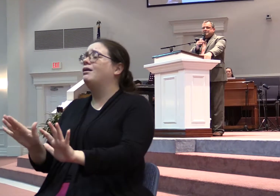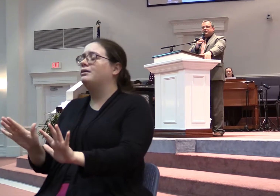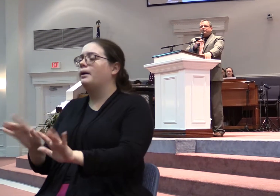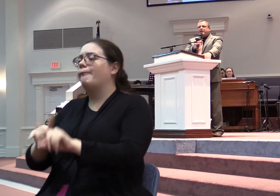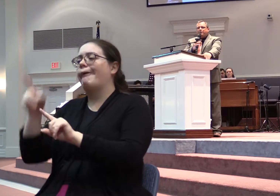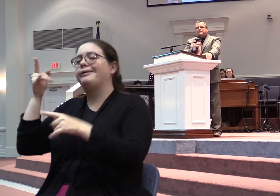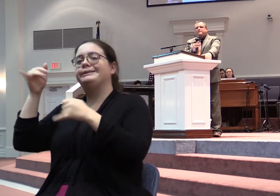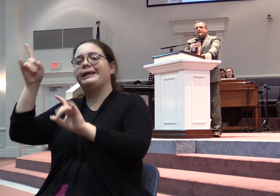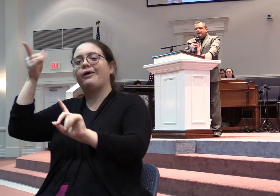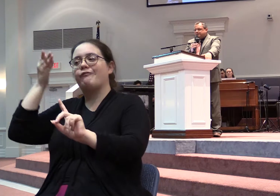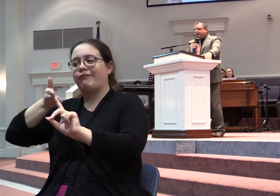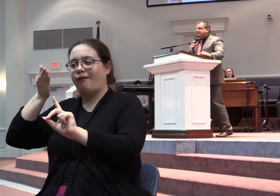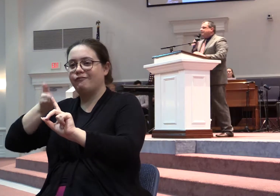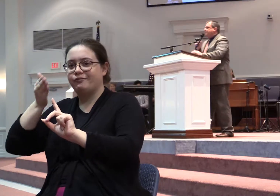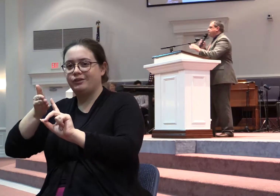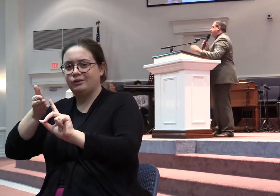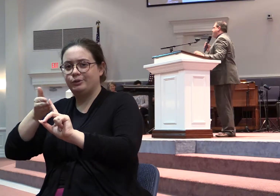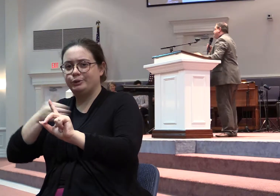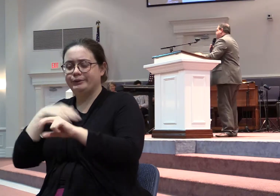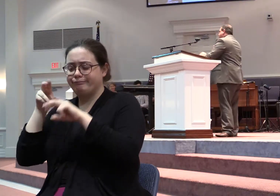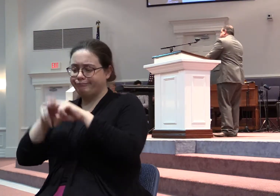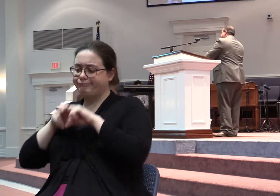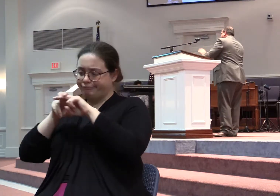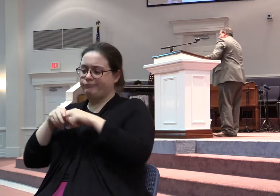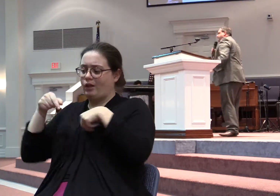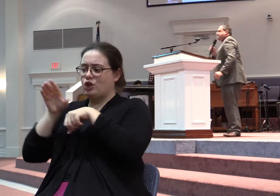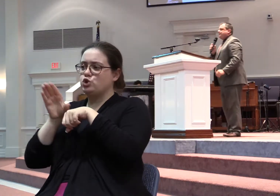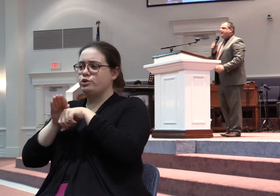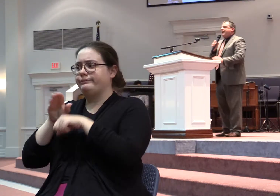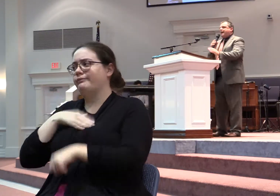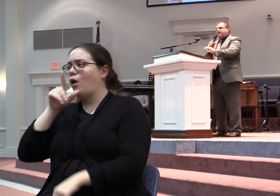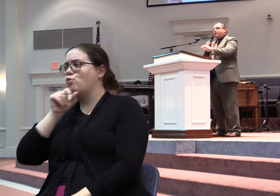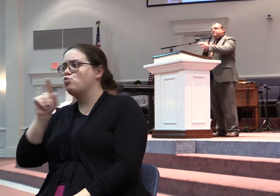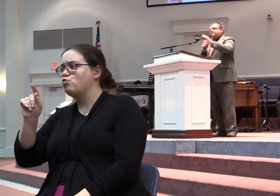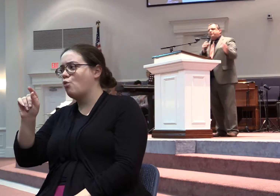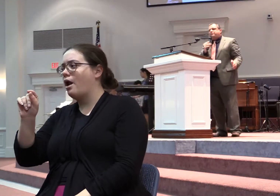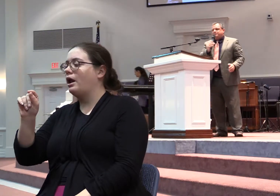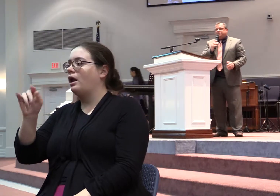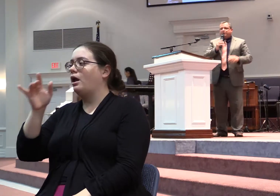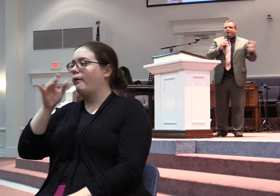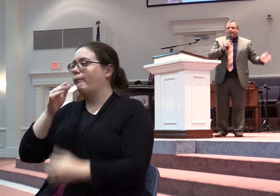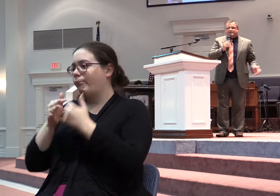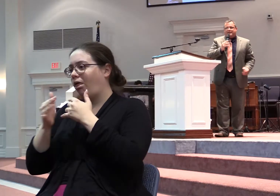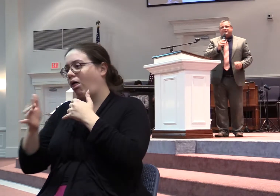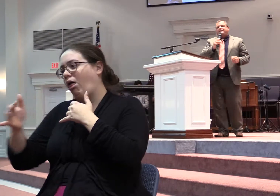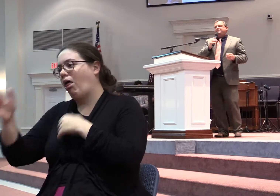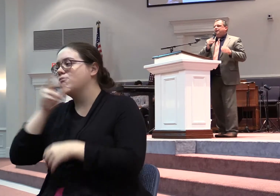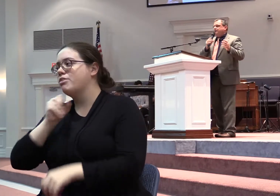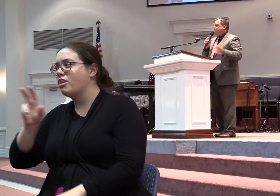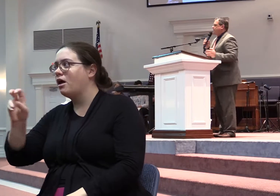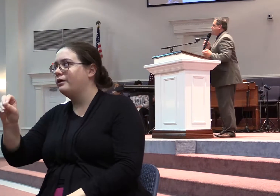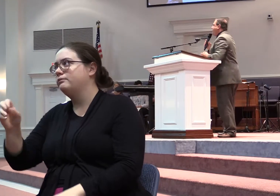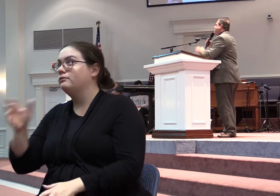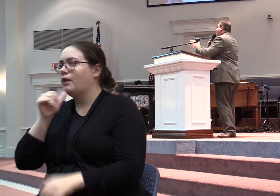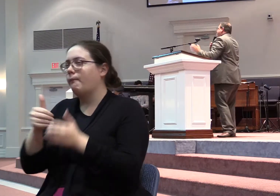But he's still faithful. So I sat in this pew in this church through my 20s and most of my 30s and, well,